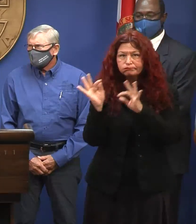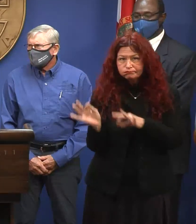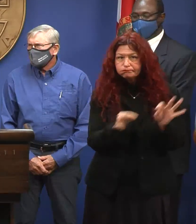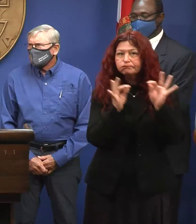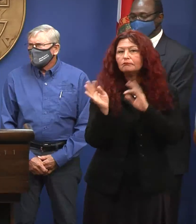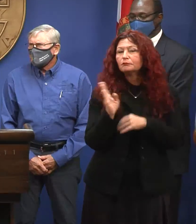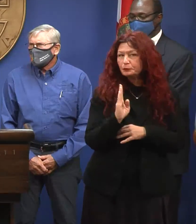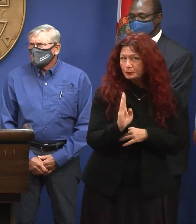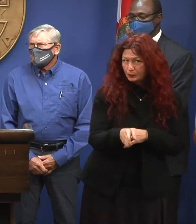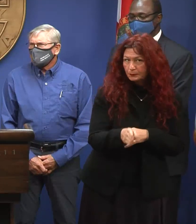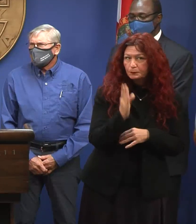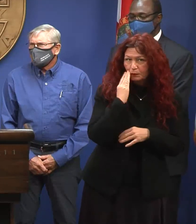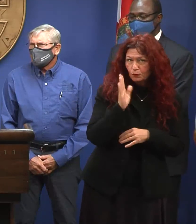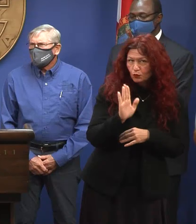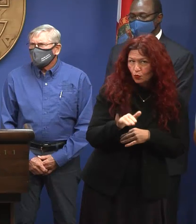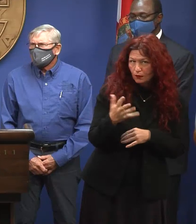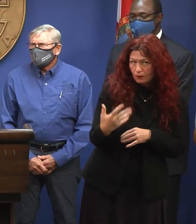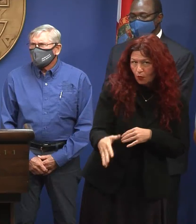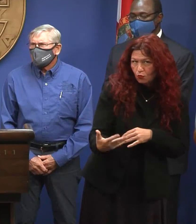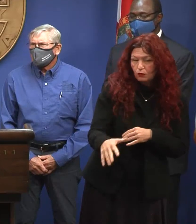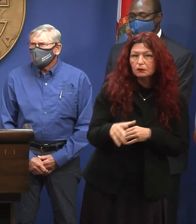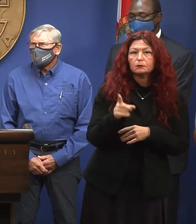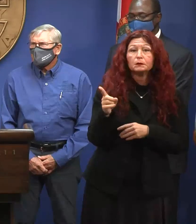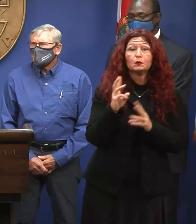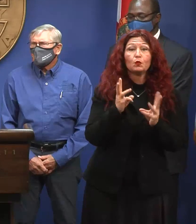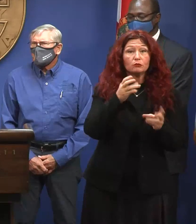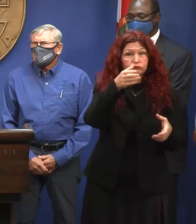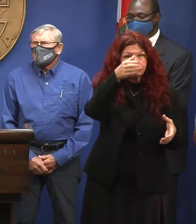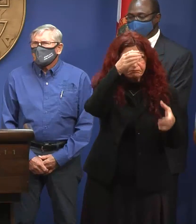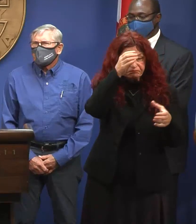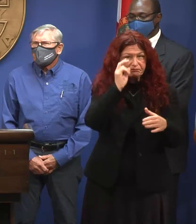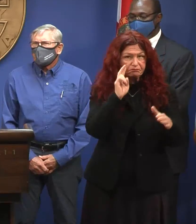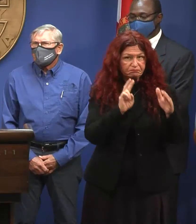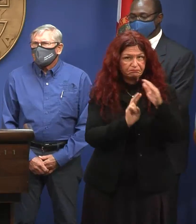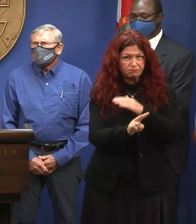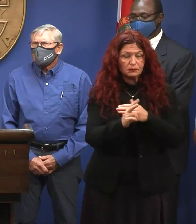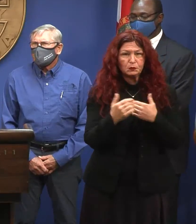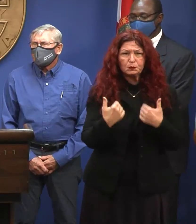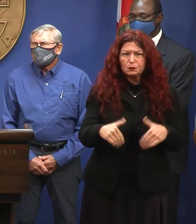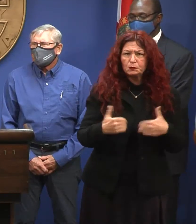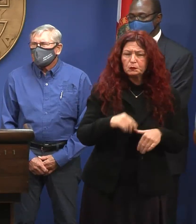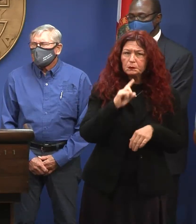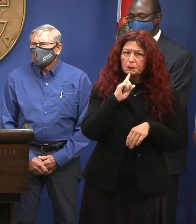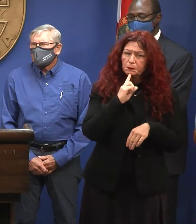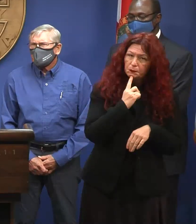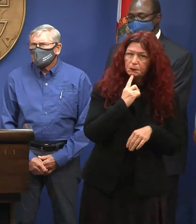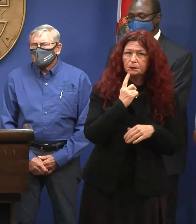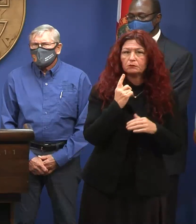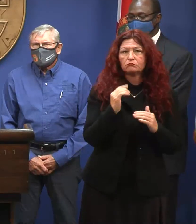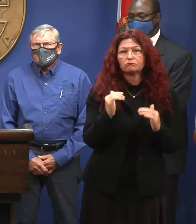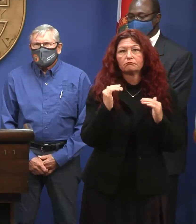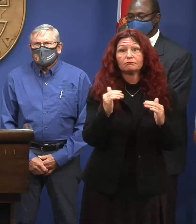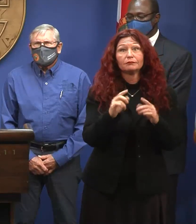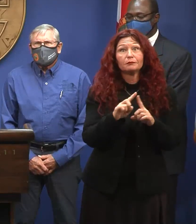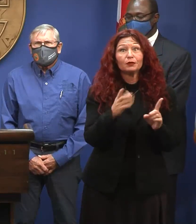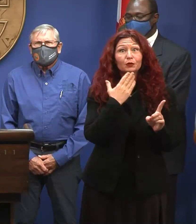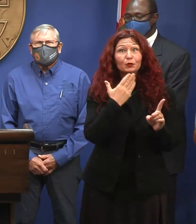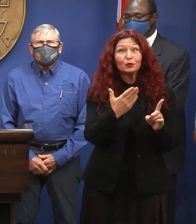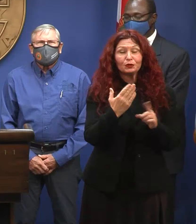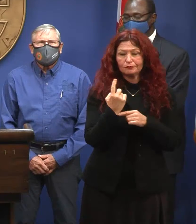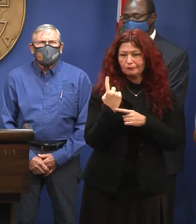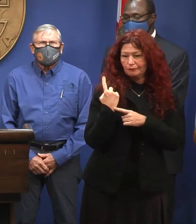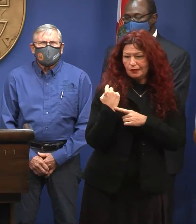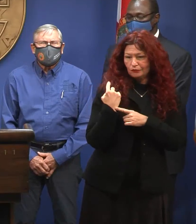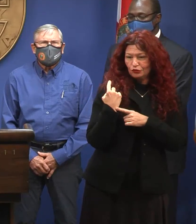be intense activity, but the very good news is that we are in a completely different position than we were a year ago